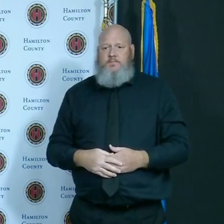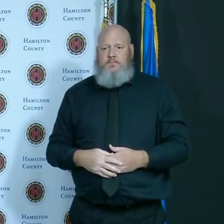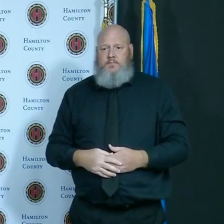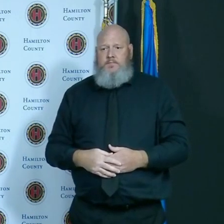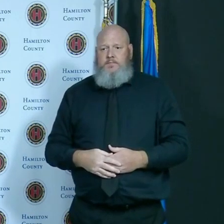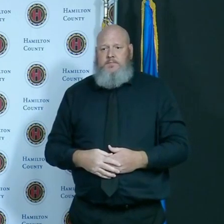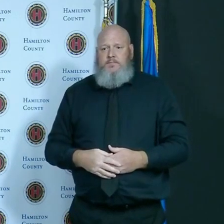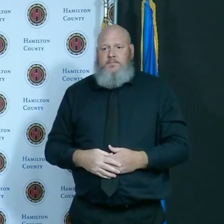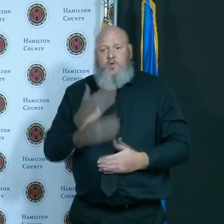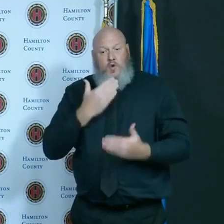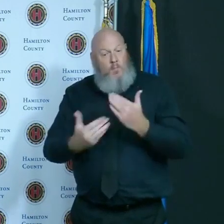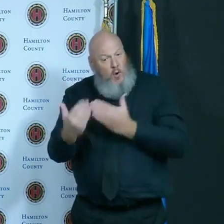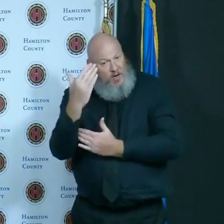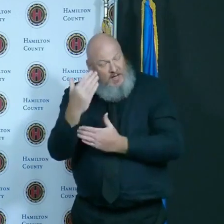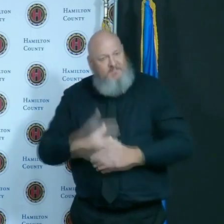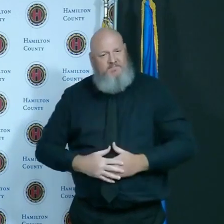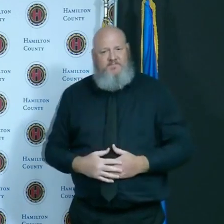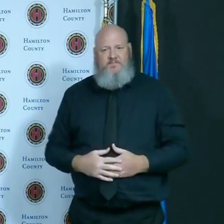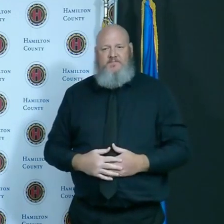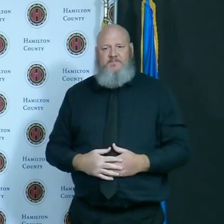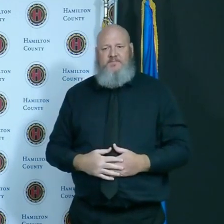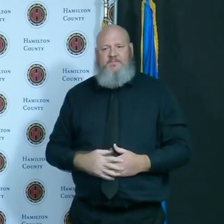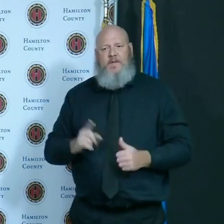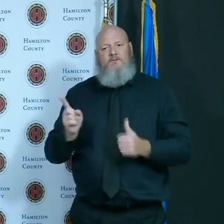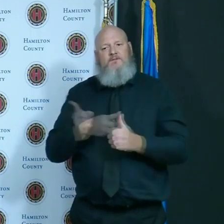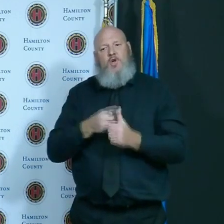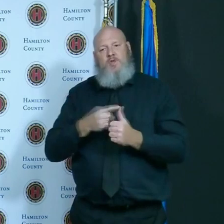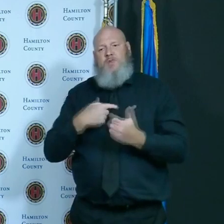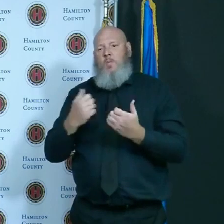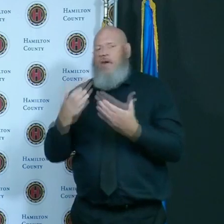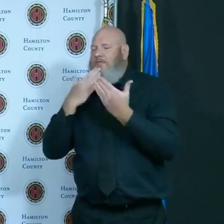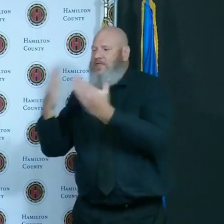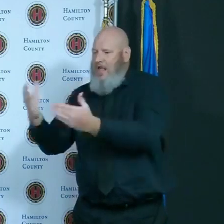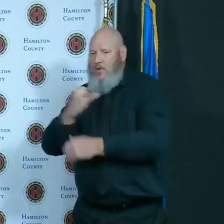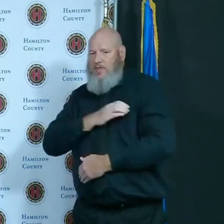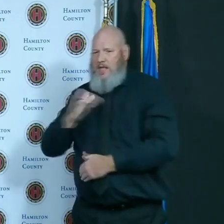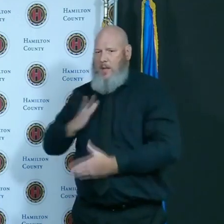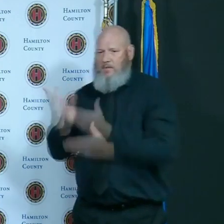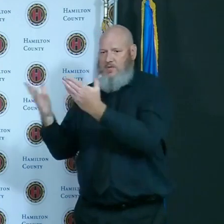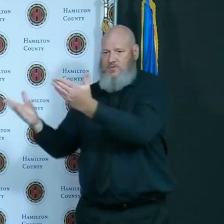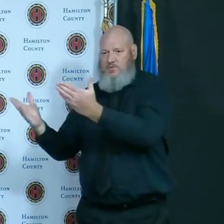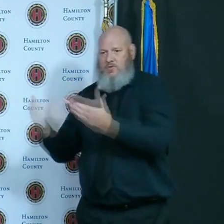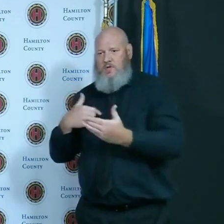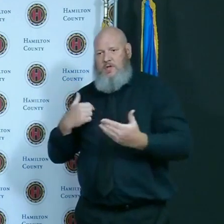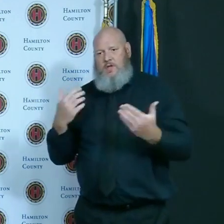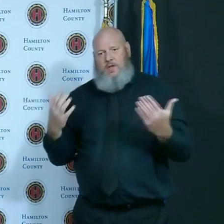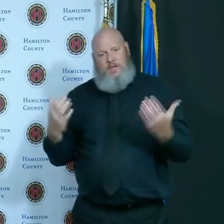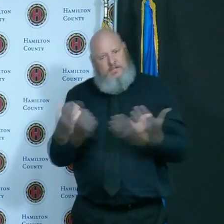Good morning. First, I want to thank the commissioners for the opportunity to work on this project.